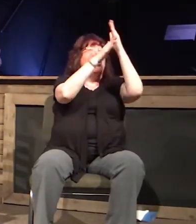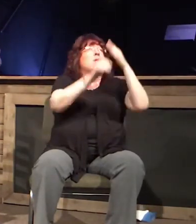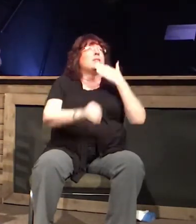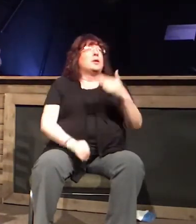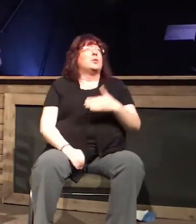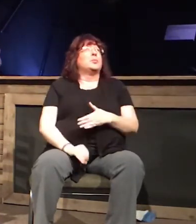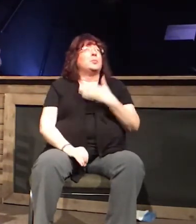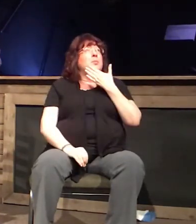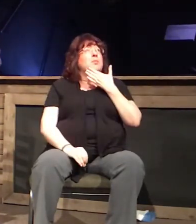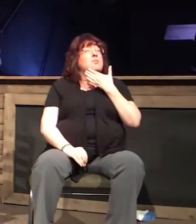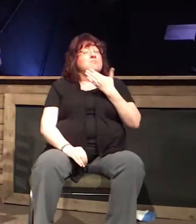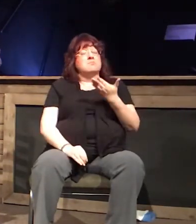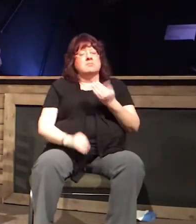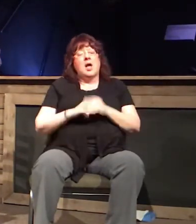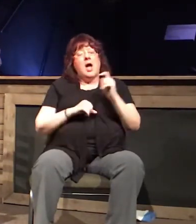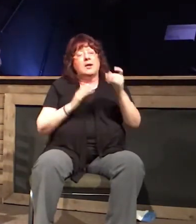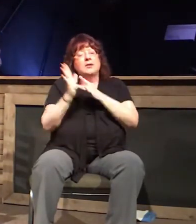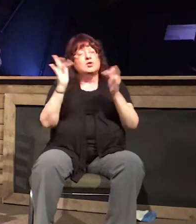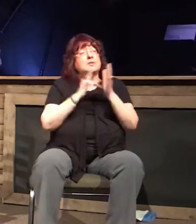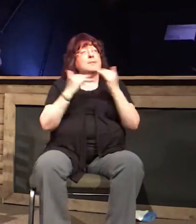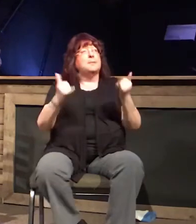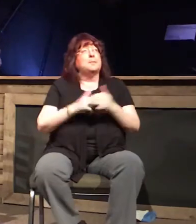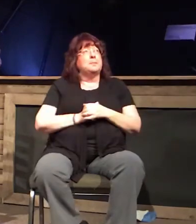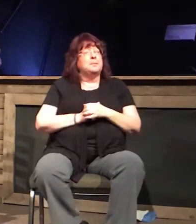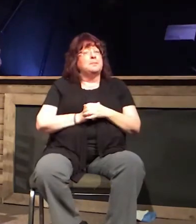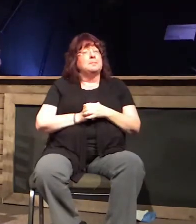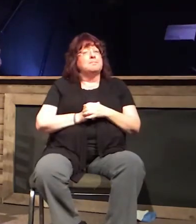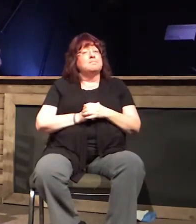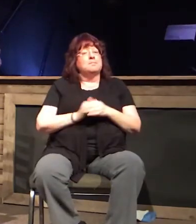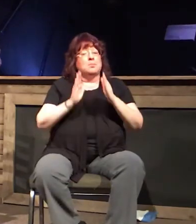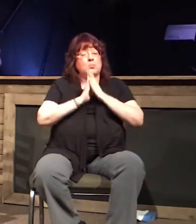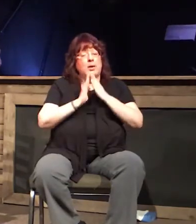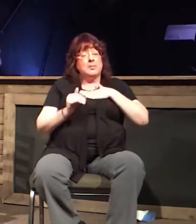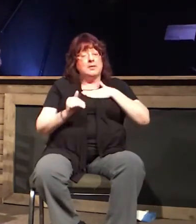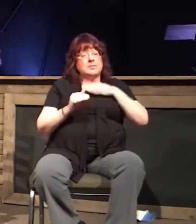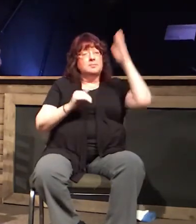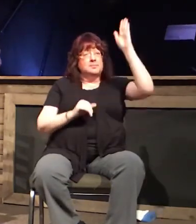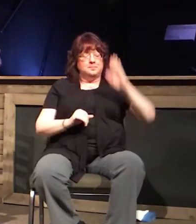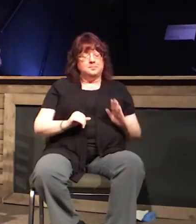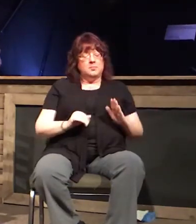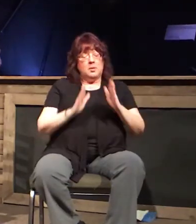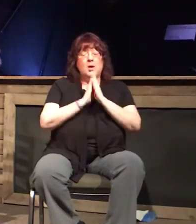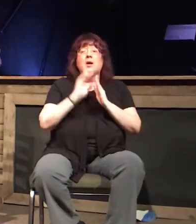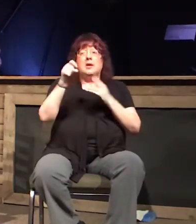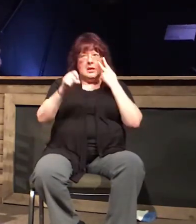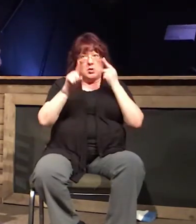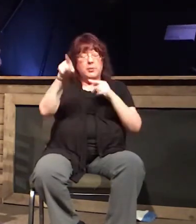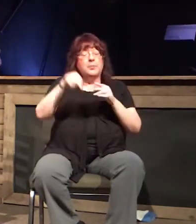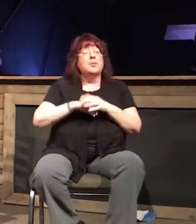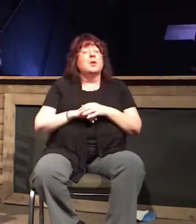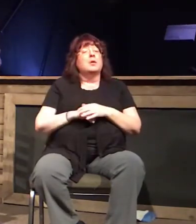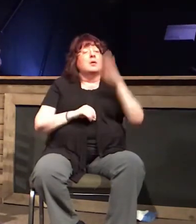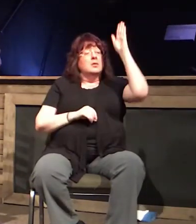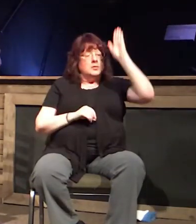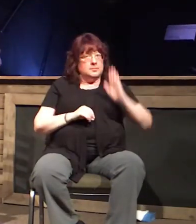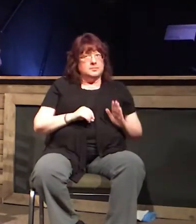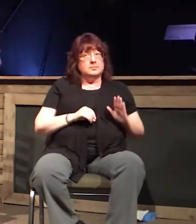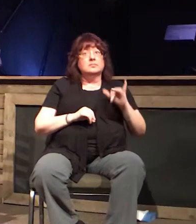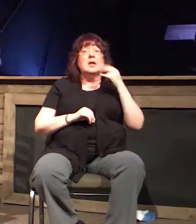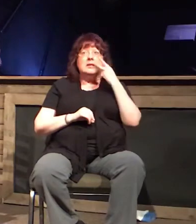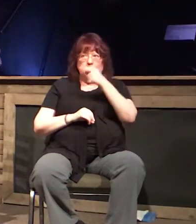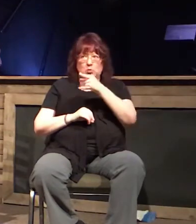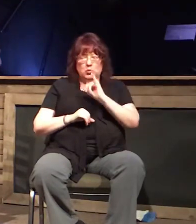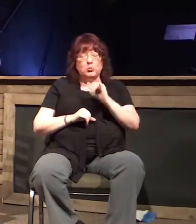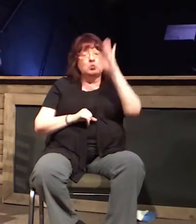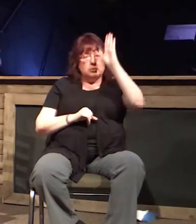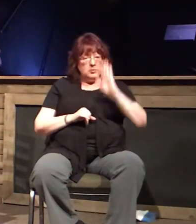Thank you. Anyone else? Say, I need Jesus today. Pray with me, please. Put your hand up. Pray with me. Yes, sir, I see. Put your hand down. Yes, I see.